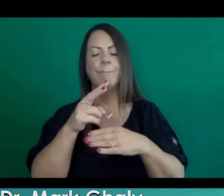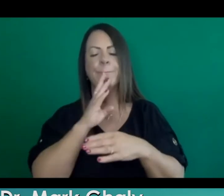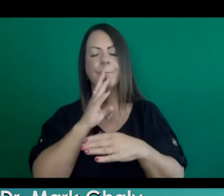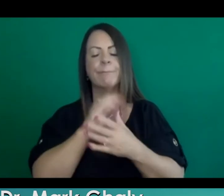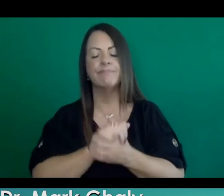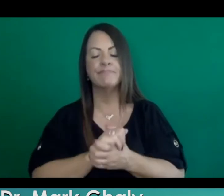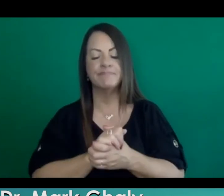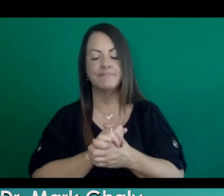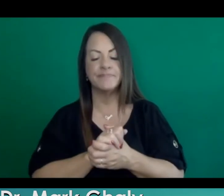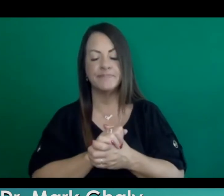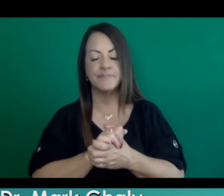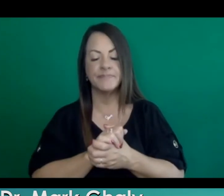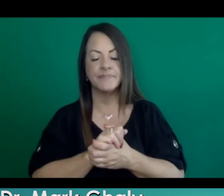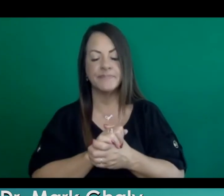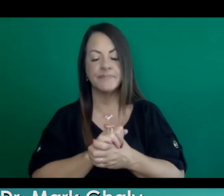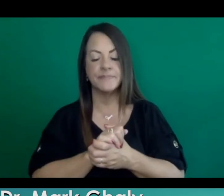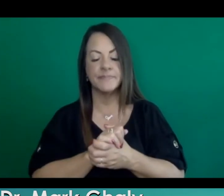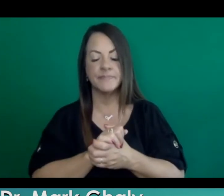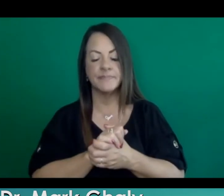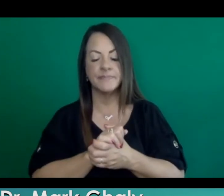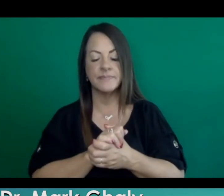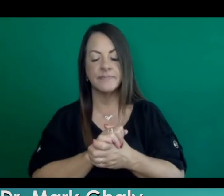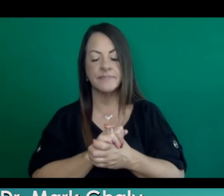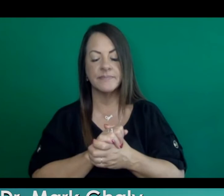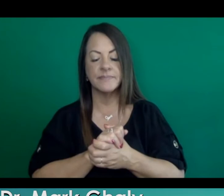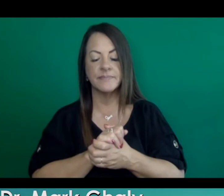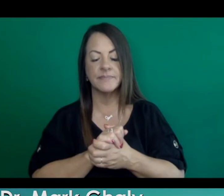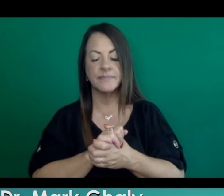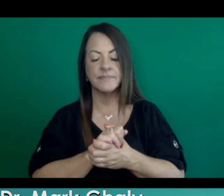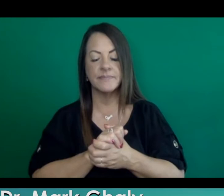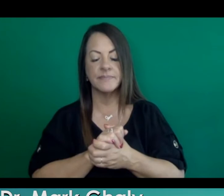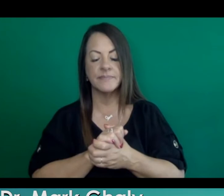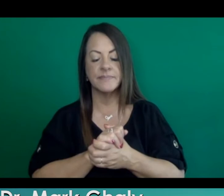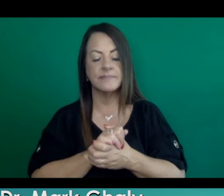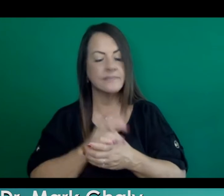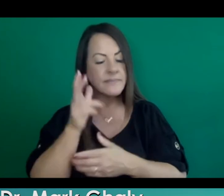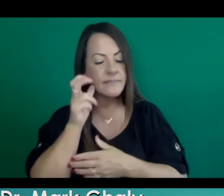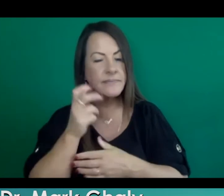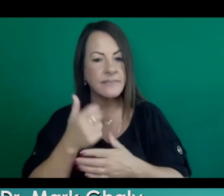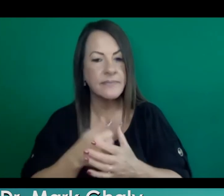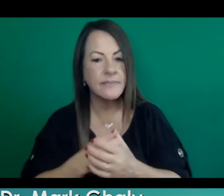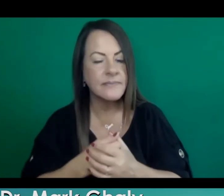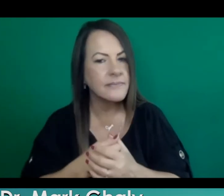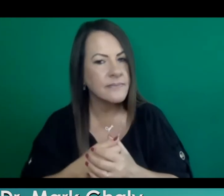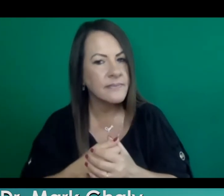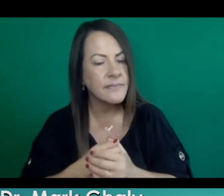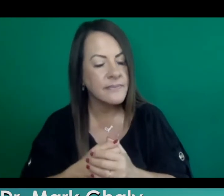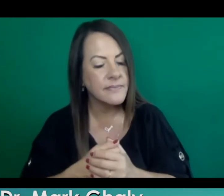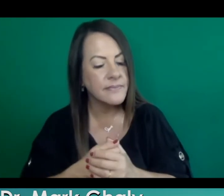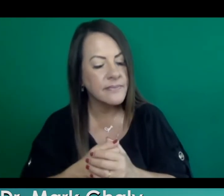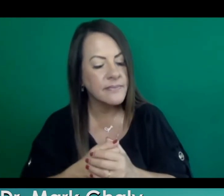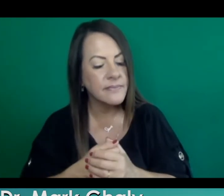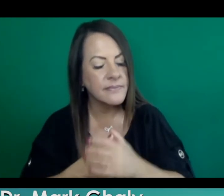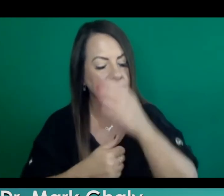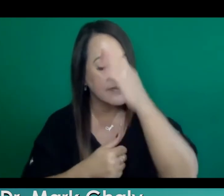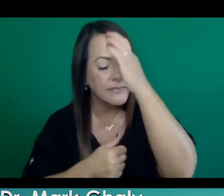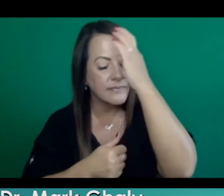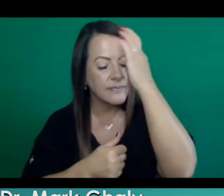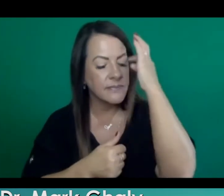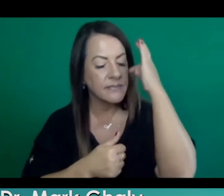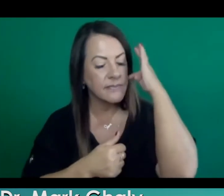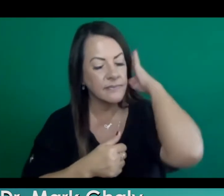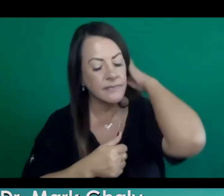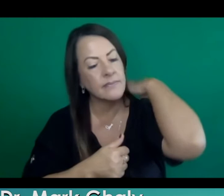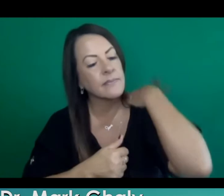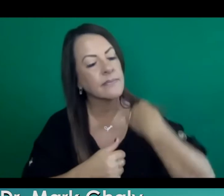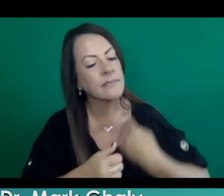Hi, Dr. Ghaly. You talked quite a bit about the overall COVID infection rates and how those are stabilizing or improving. I'm